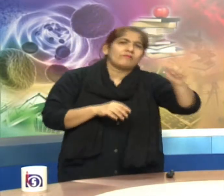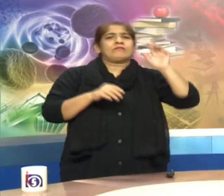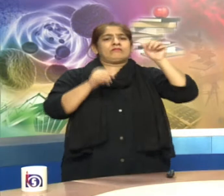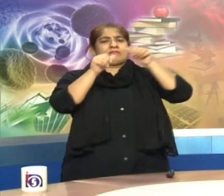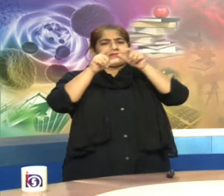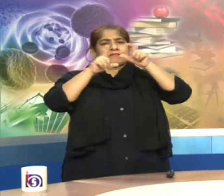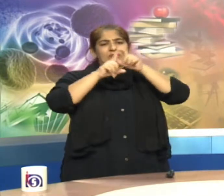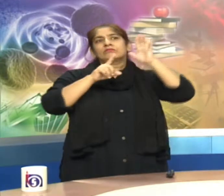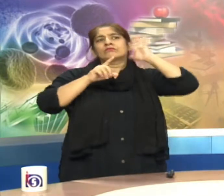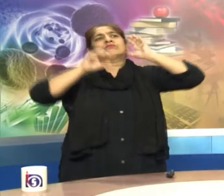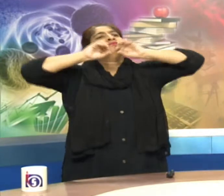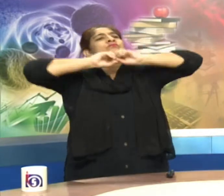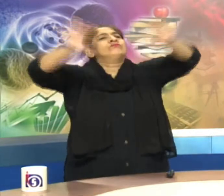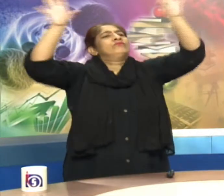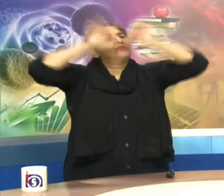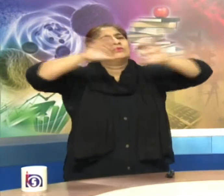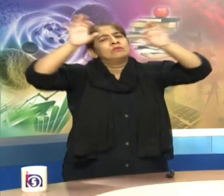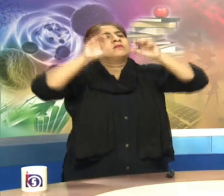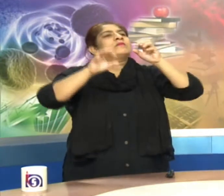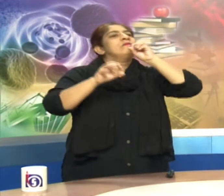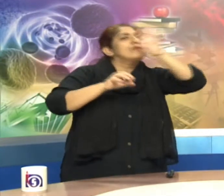paid form of